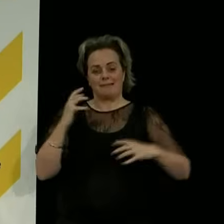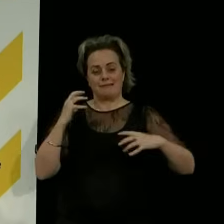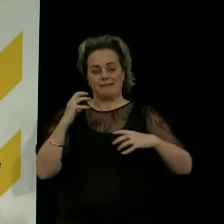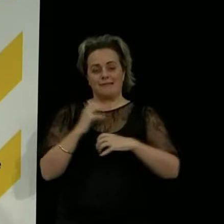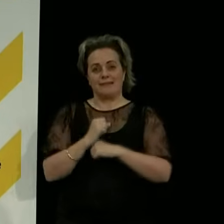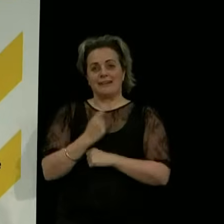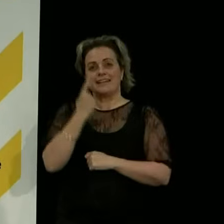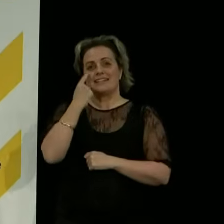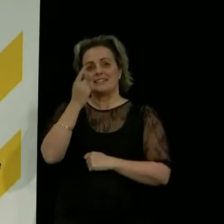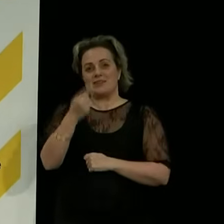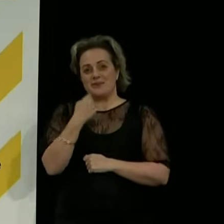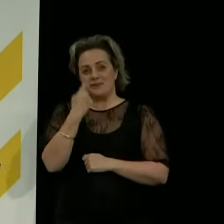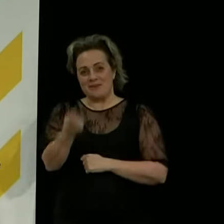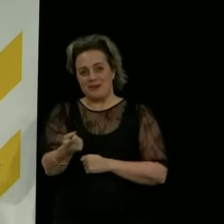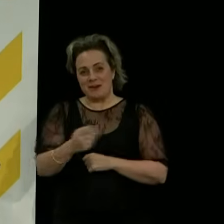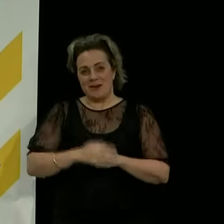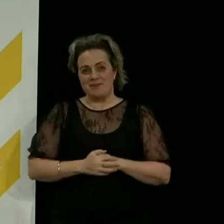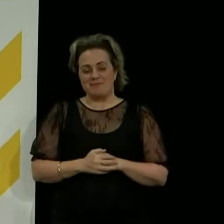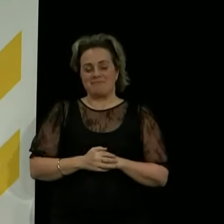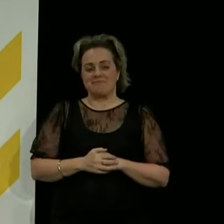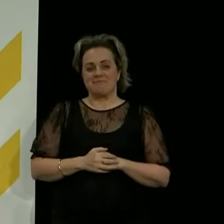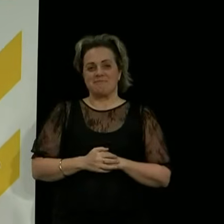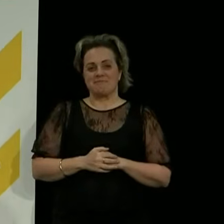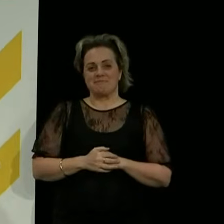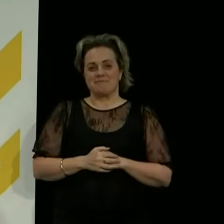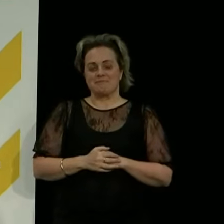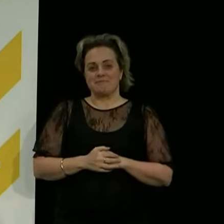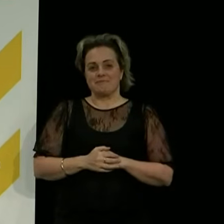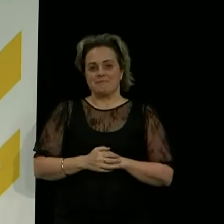tomorrow. Sorry, are gyms included with